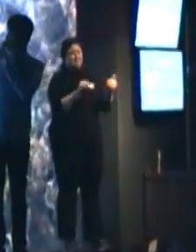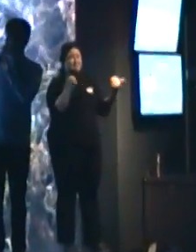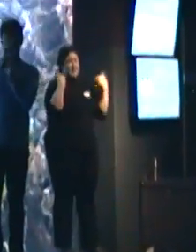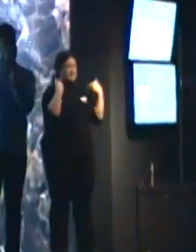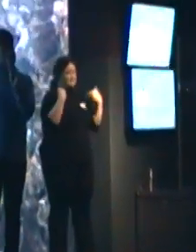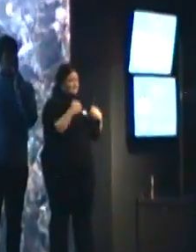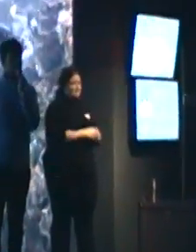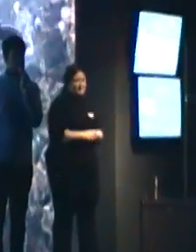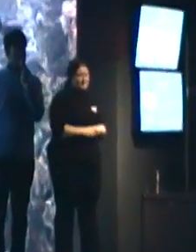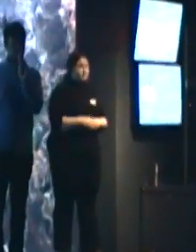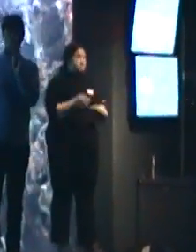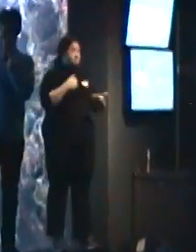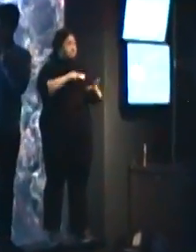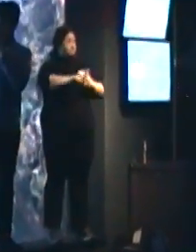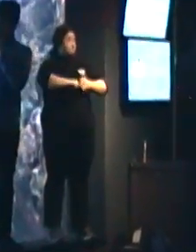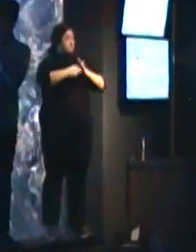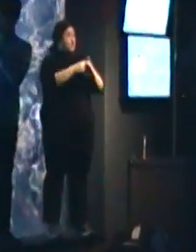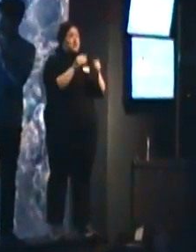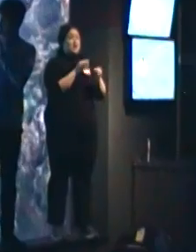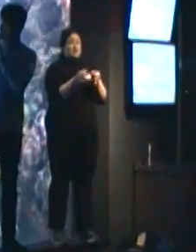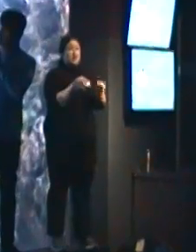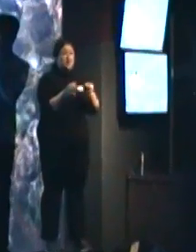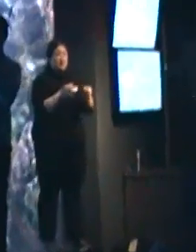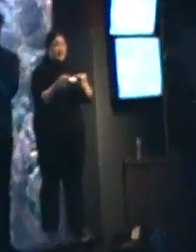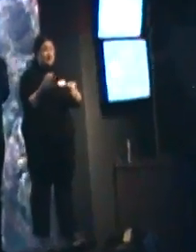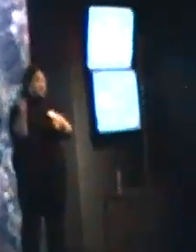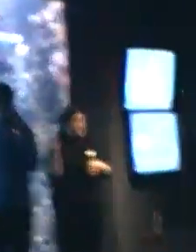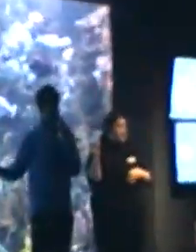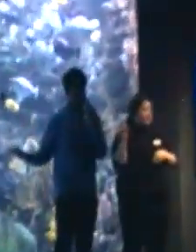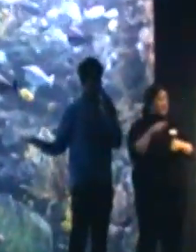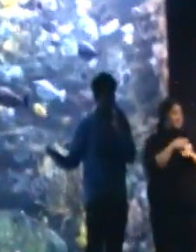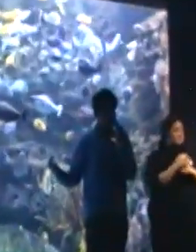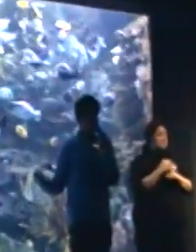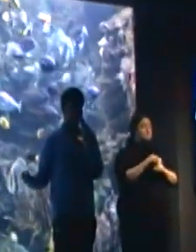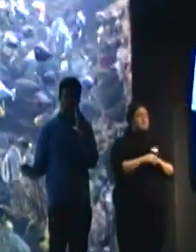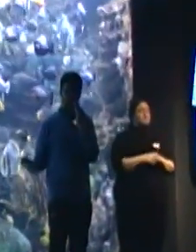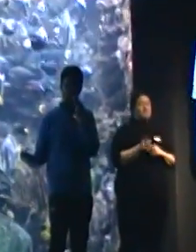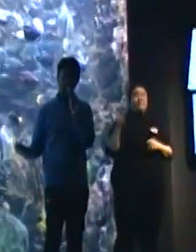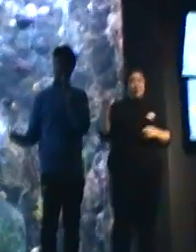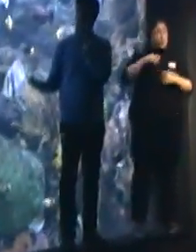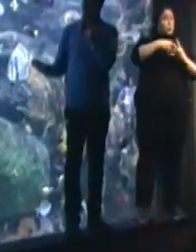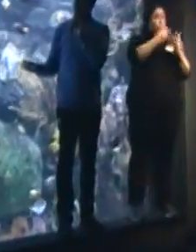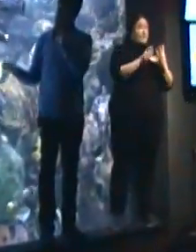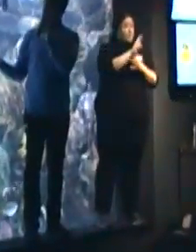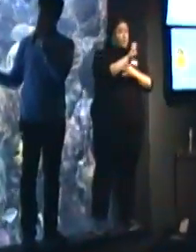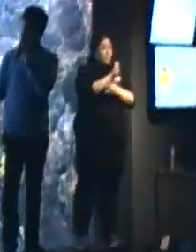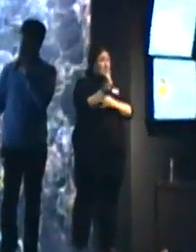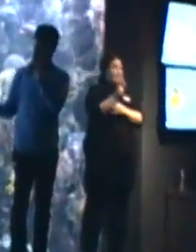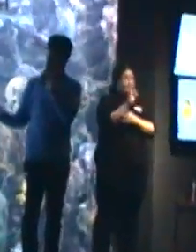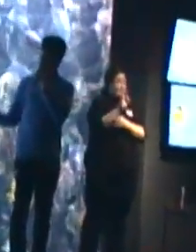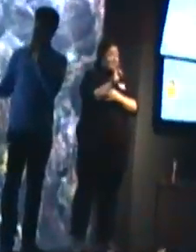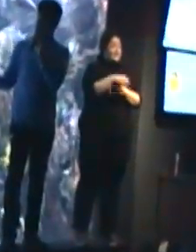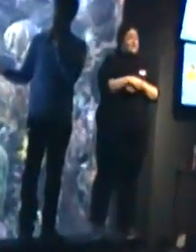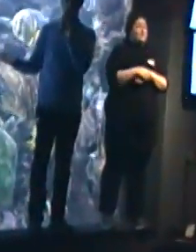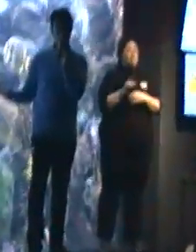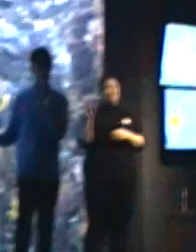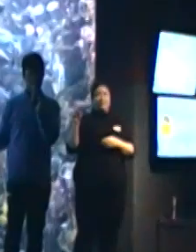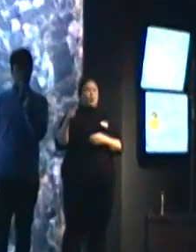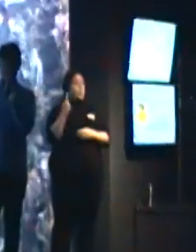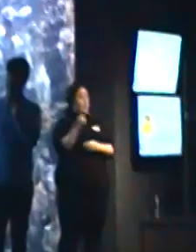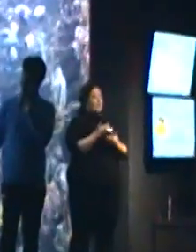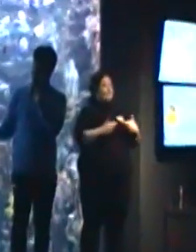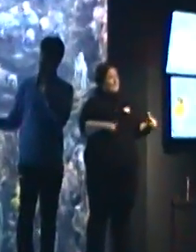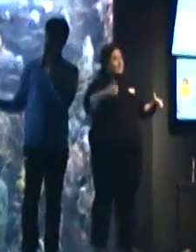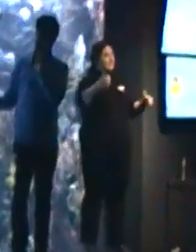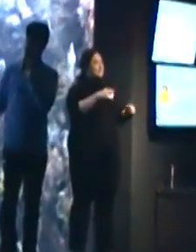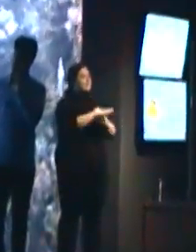start explaining the context of this habitat here. This is Rainbow Reef. It's one of our largest habitats